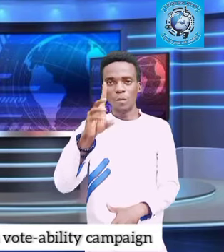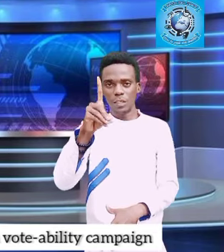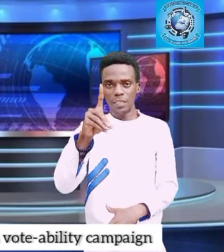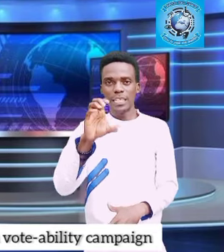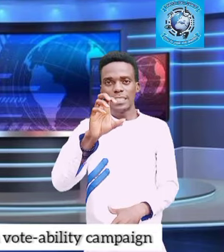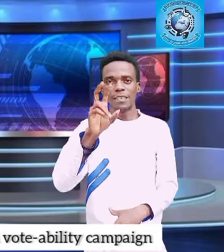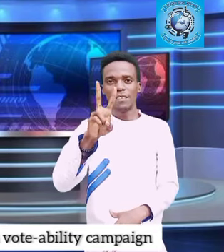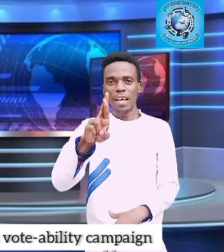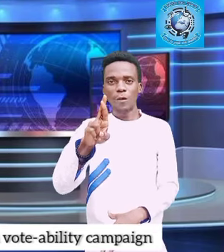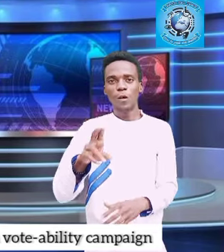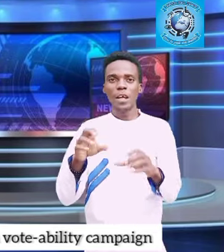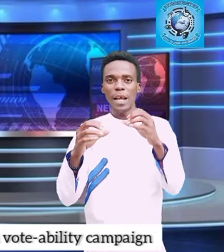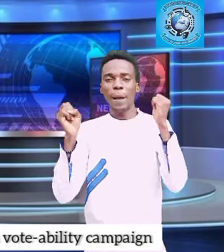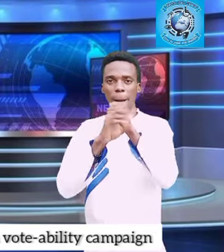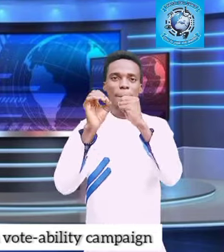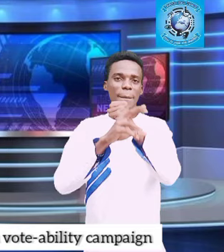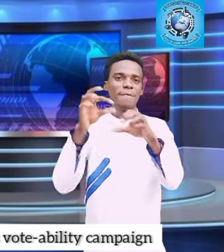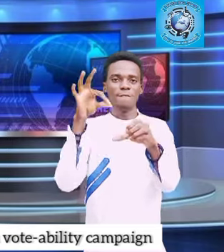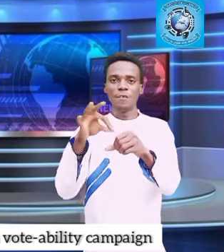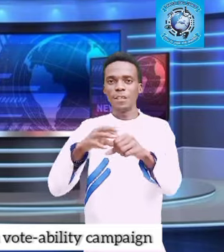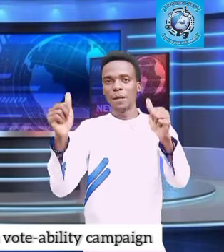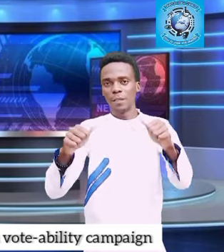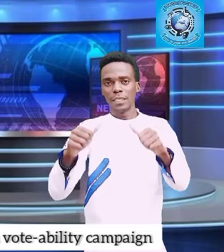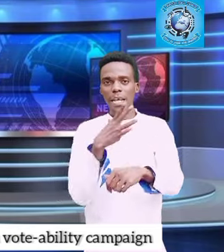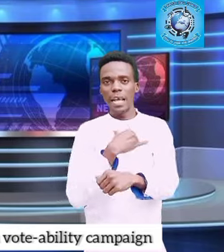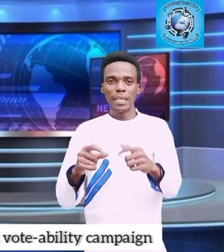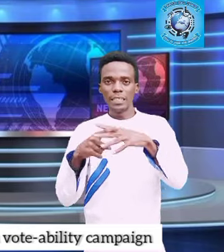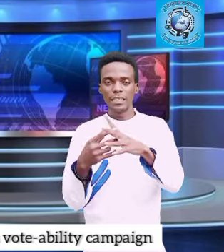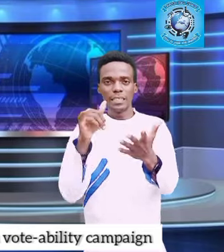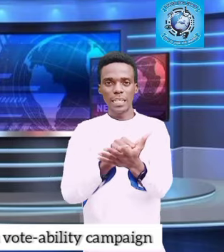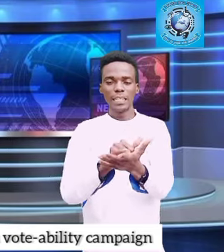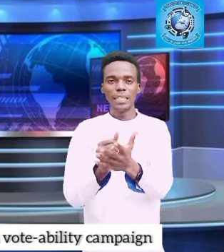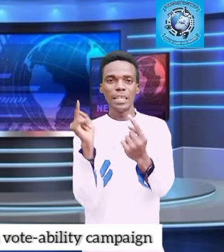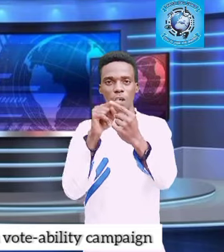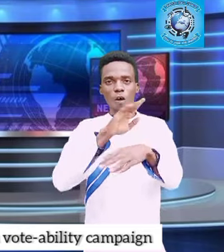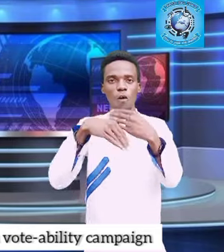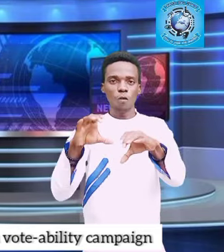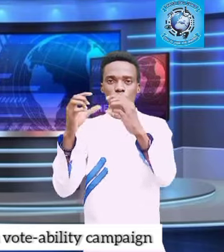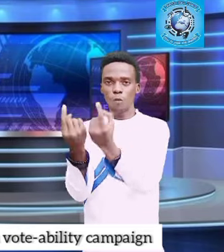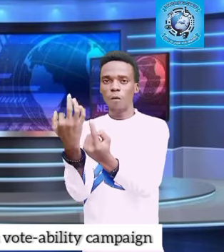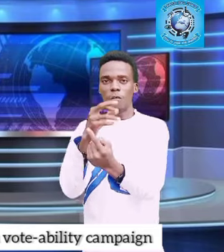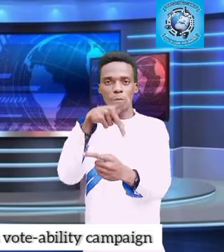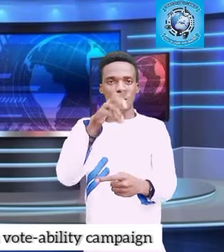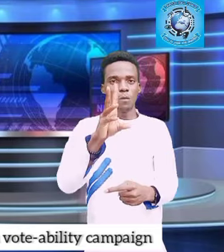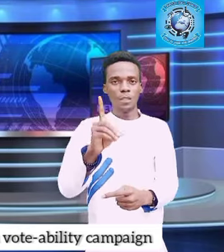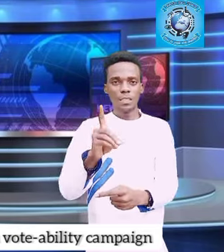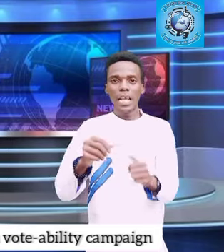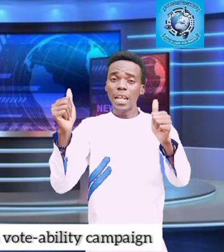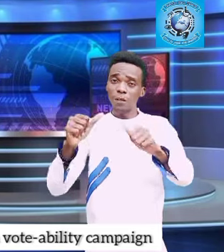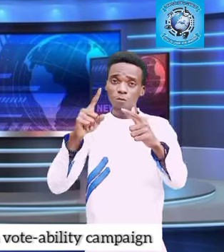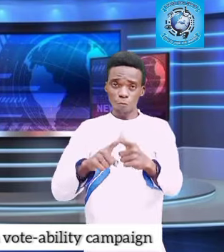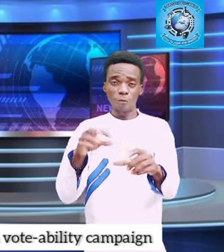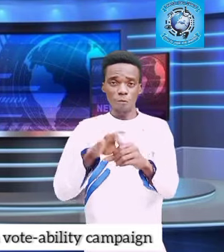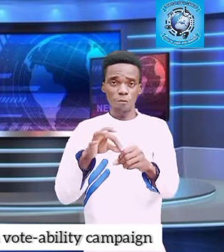CVR Campaign Votabilities, an initiative that targets all clusters of PWDs eligible to vote to register